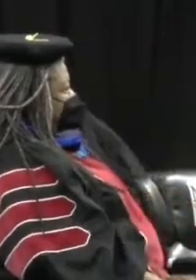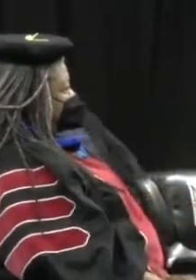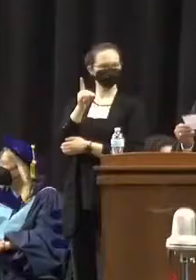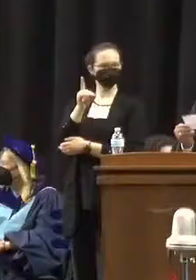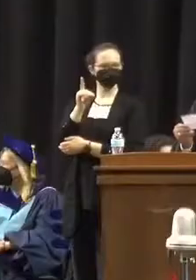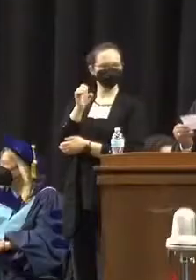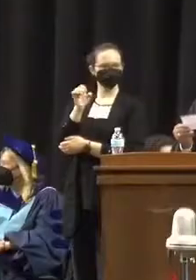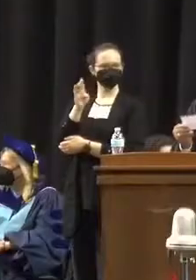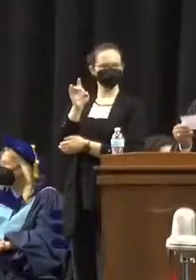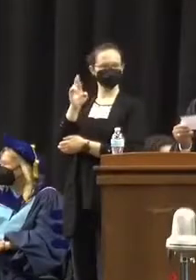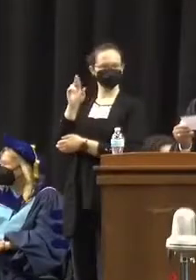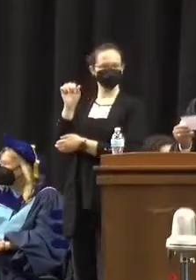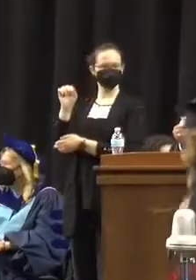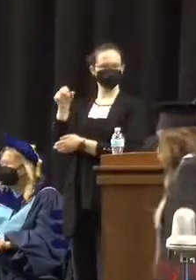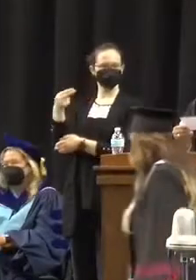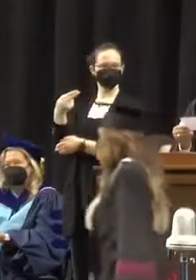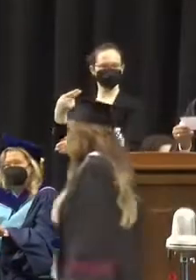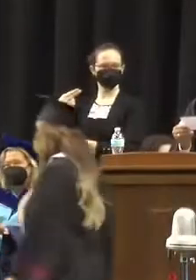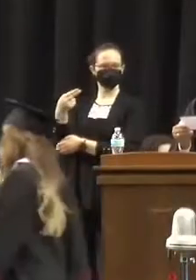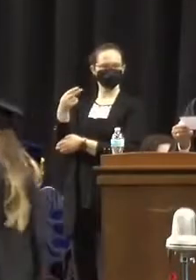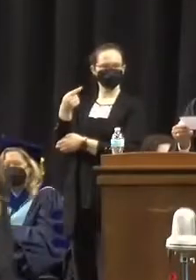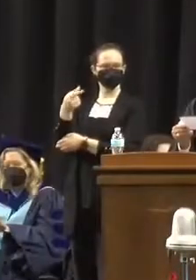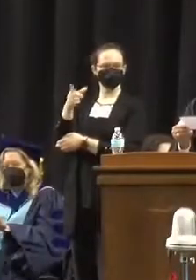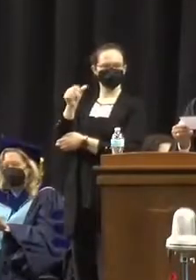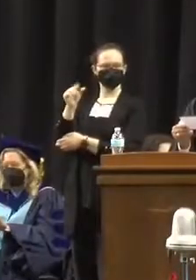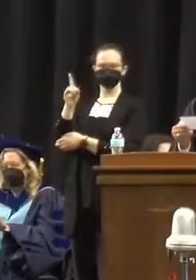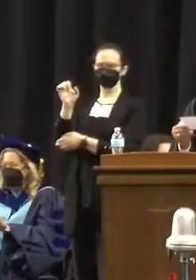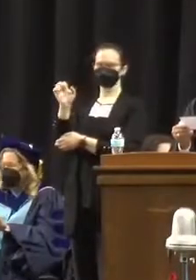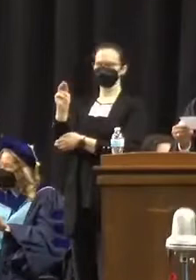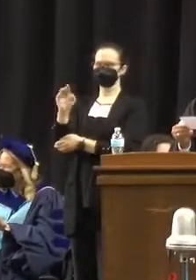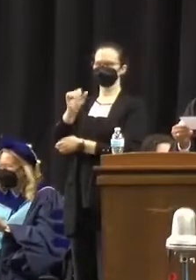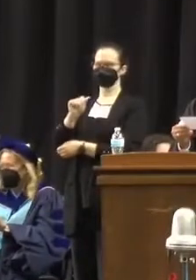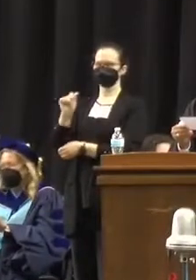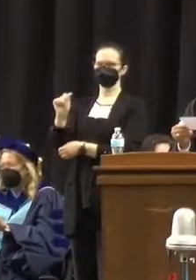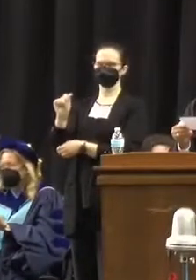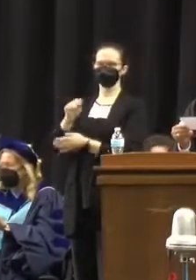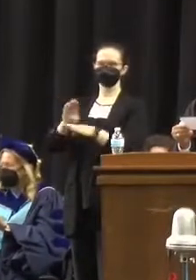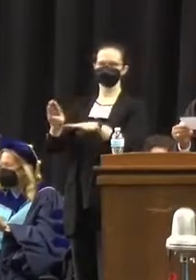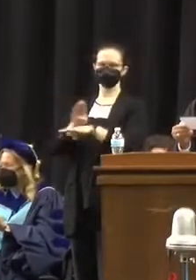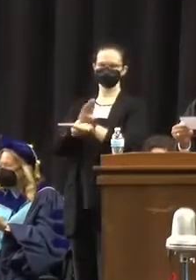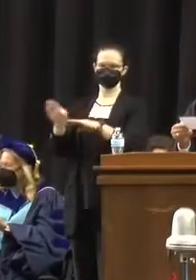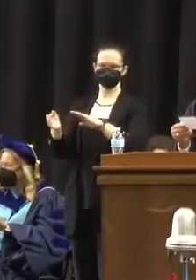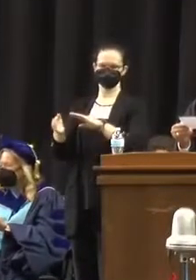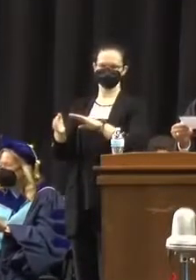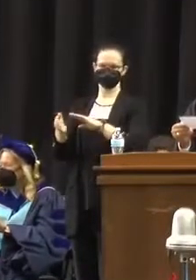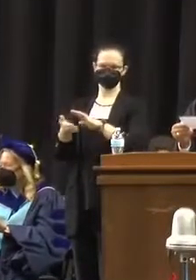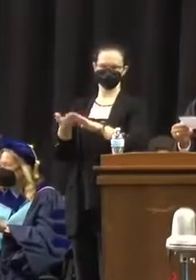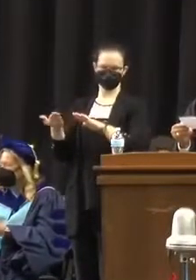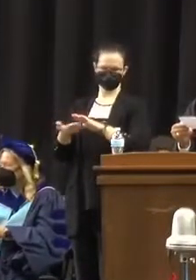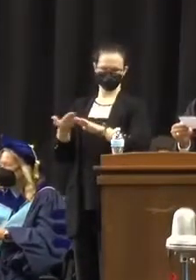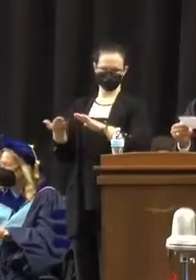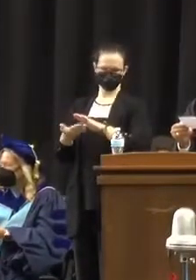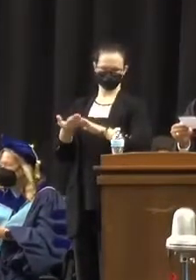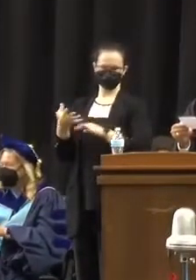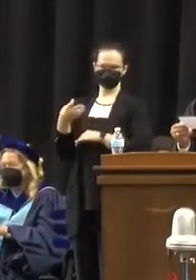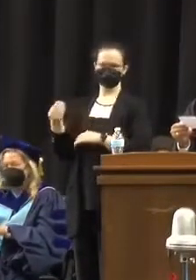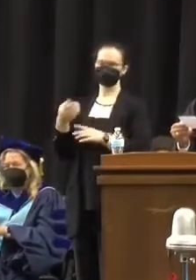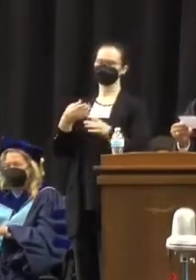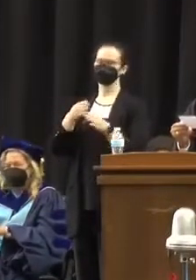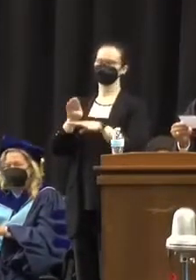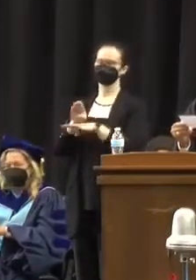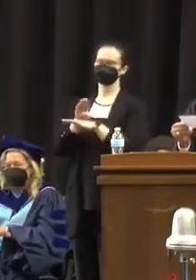Deborah Marie Gladham, Associate of Business Occupations and Business